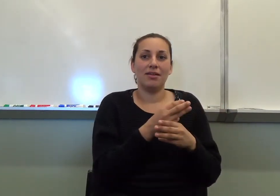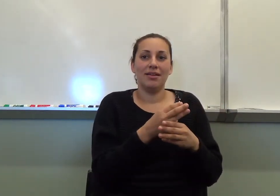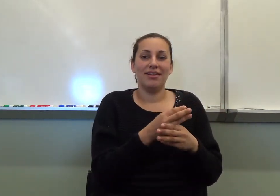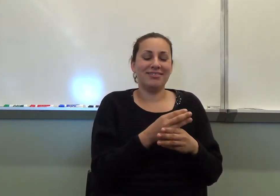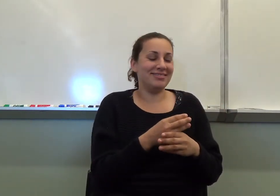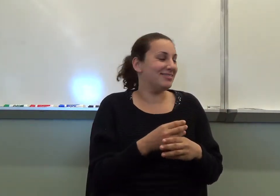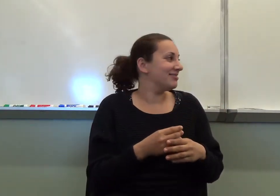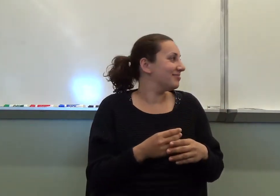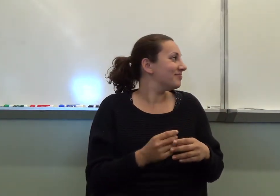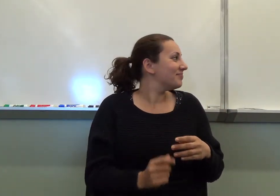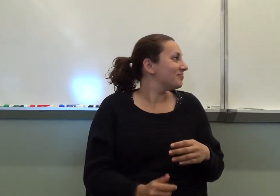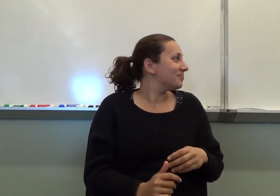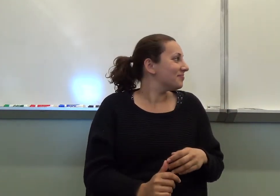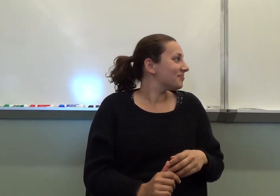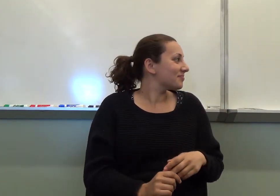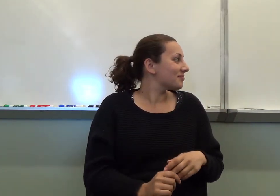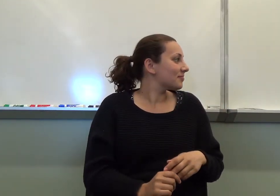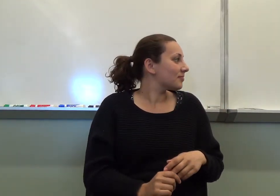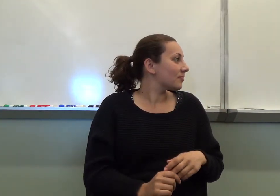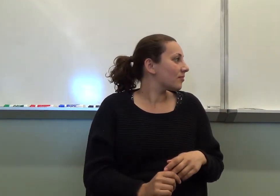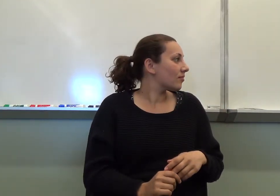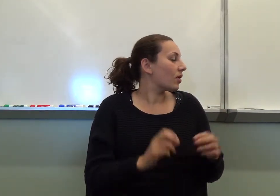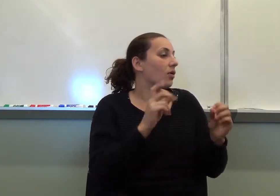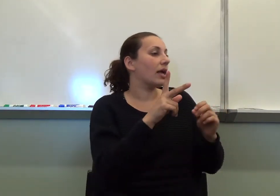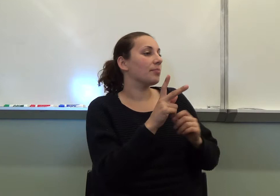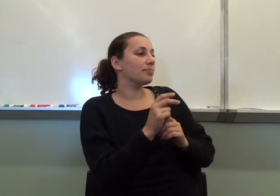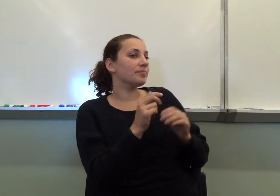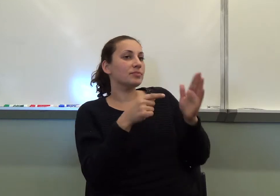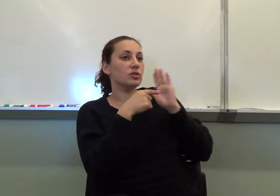And it shows you the problem without really You